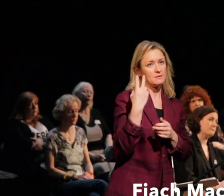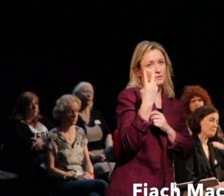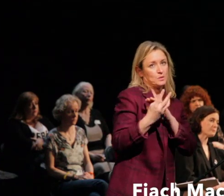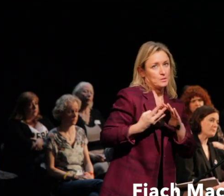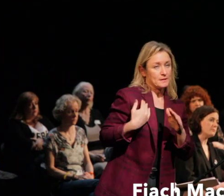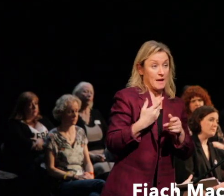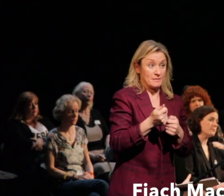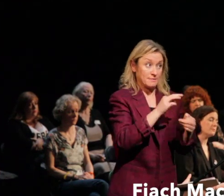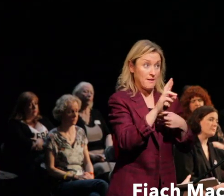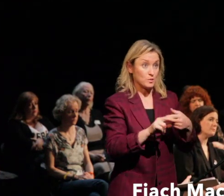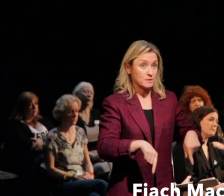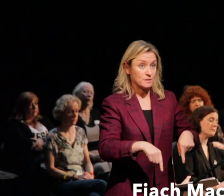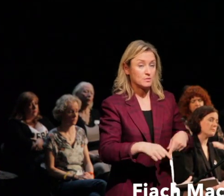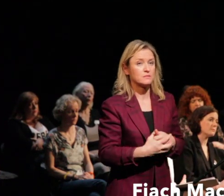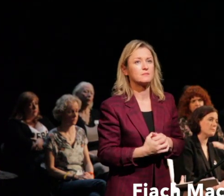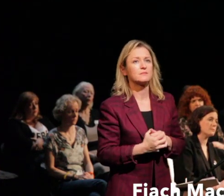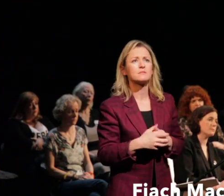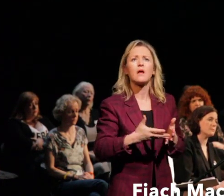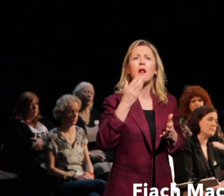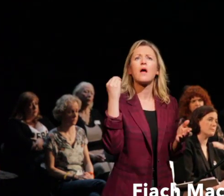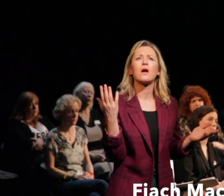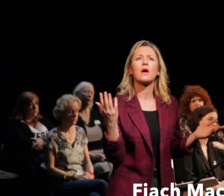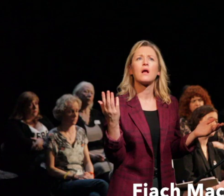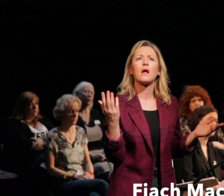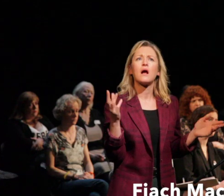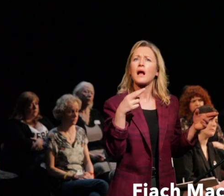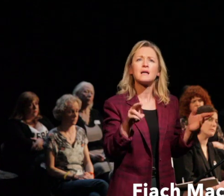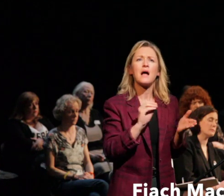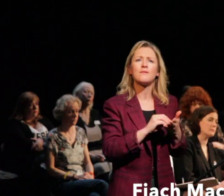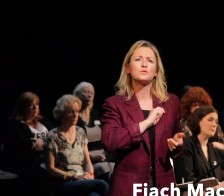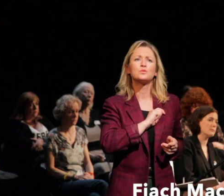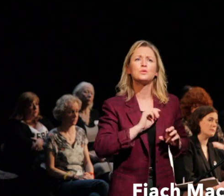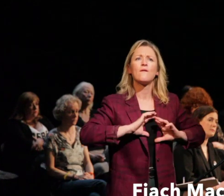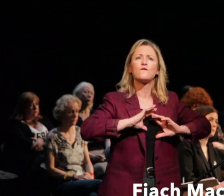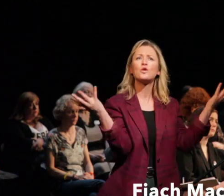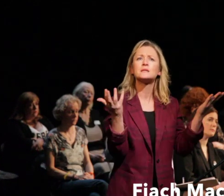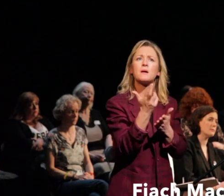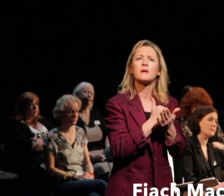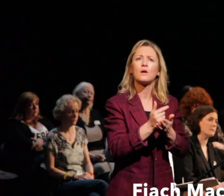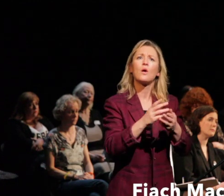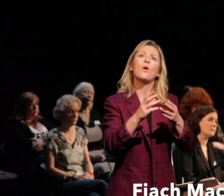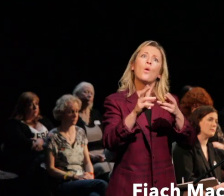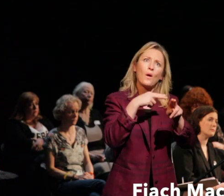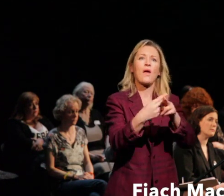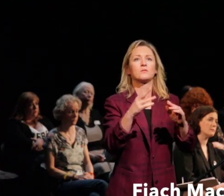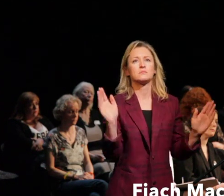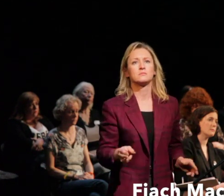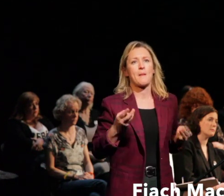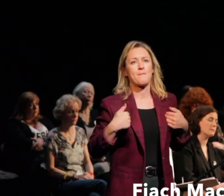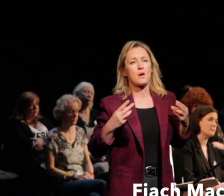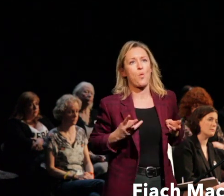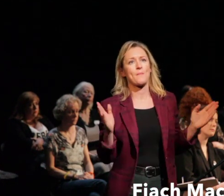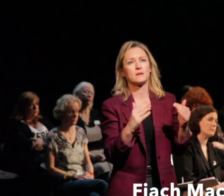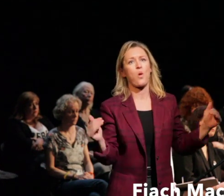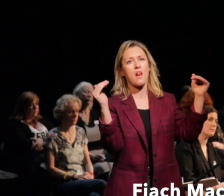afternoon. I have learned that we can't have true artistic freedom until we have gender equality in our industry.